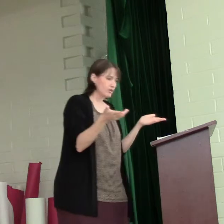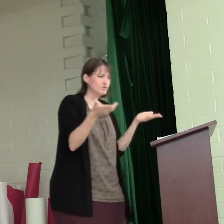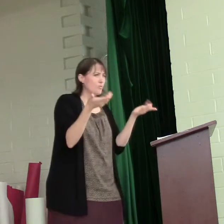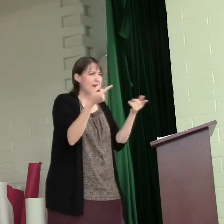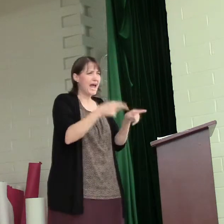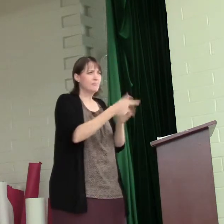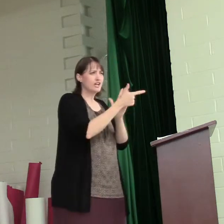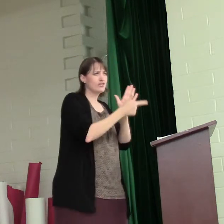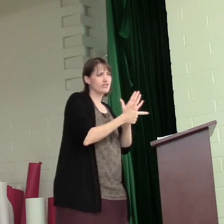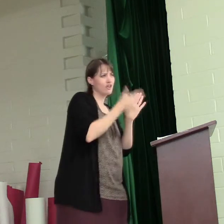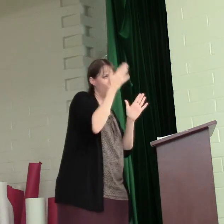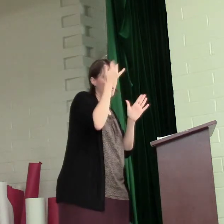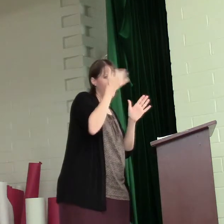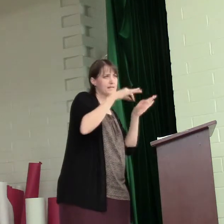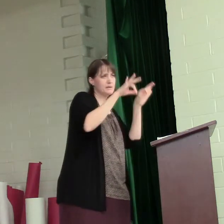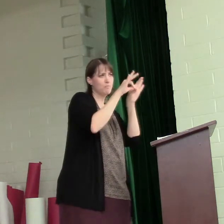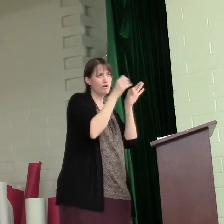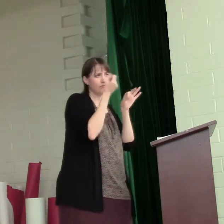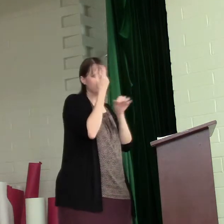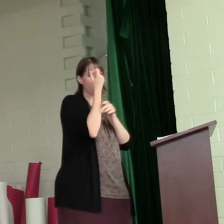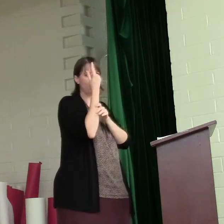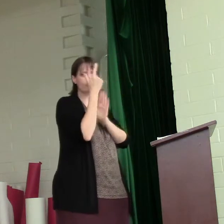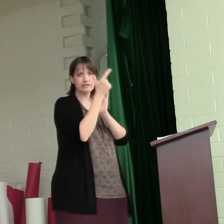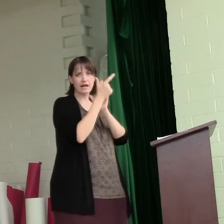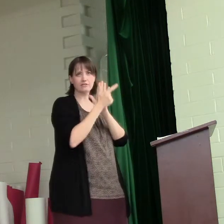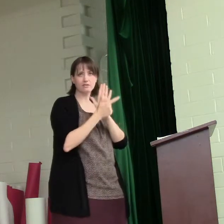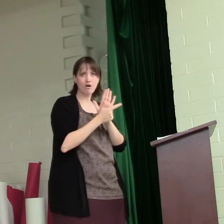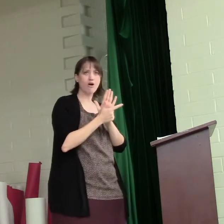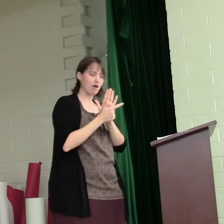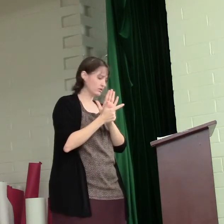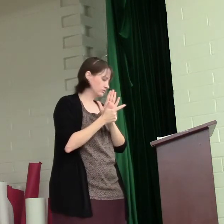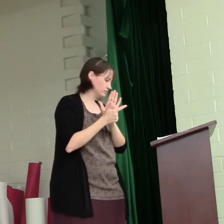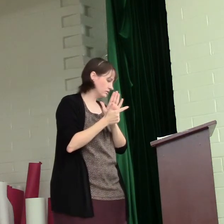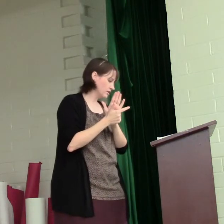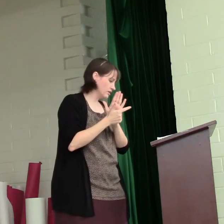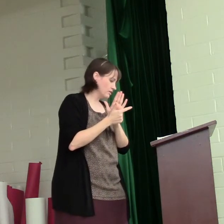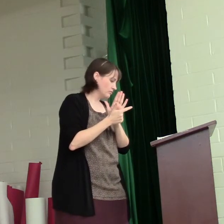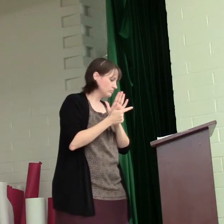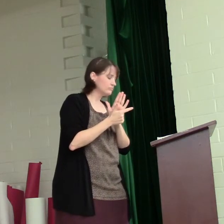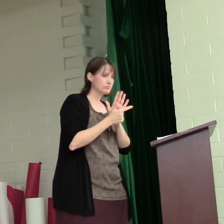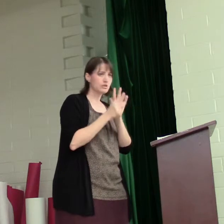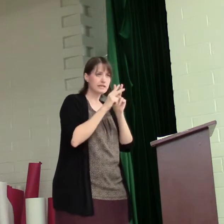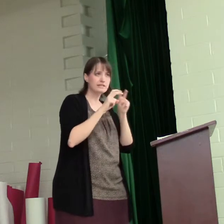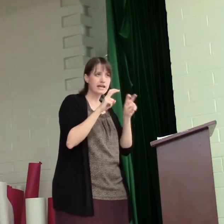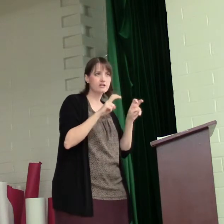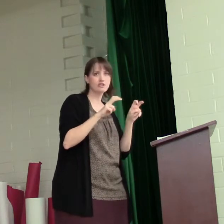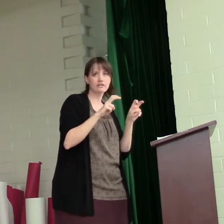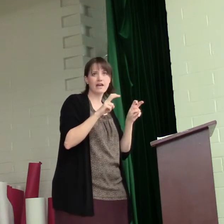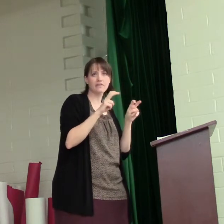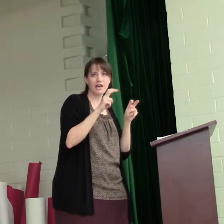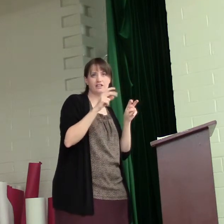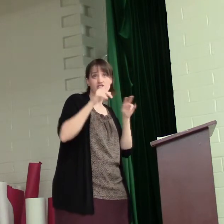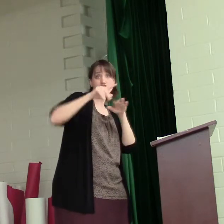So what happened under the law? Why is it important for us to understand the law? So let's take a look at that